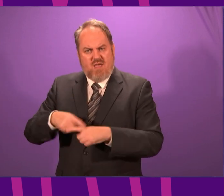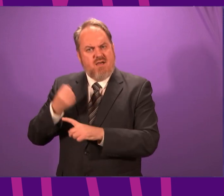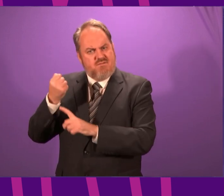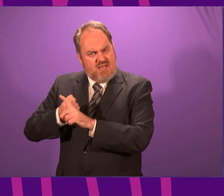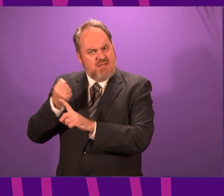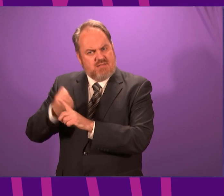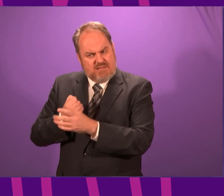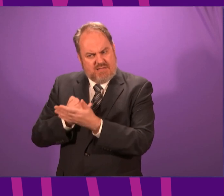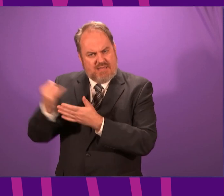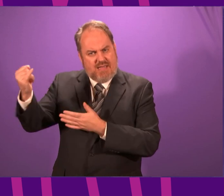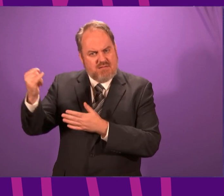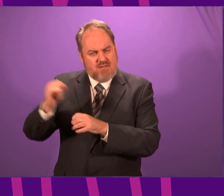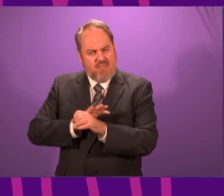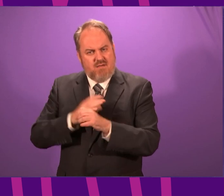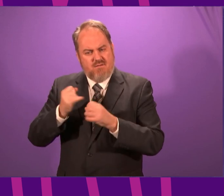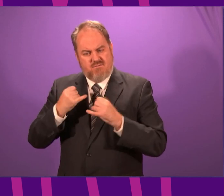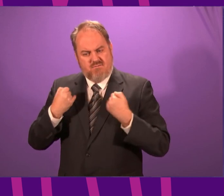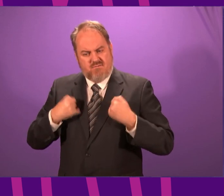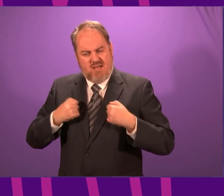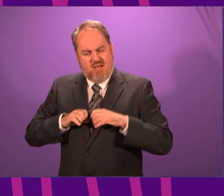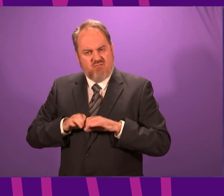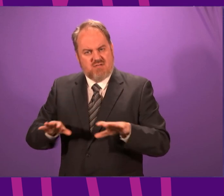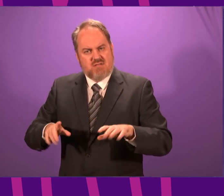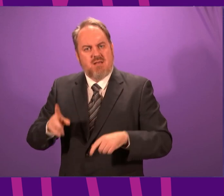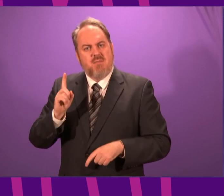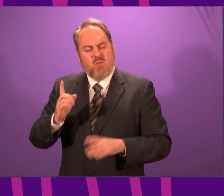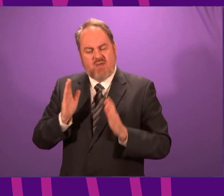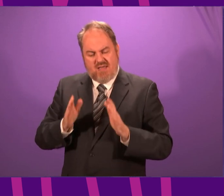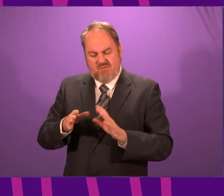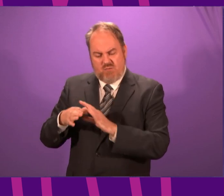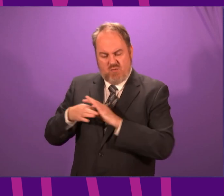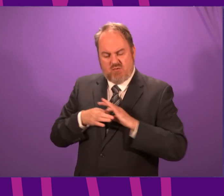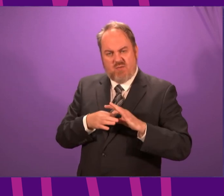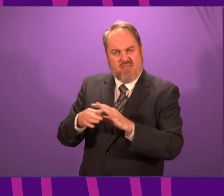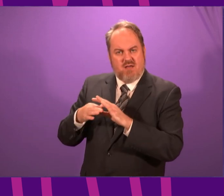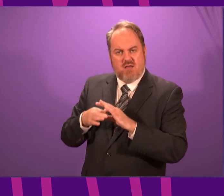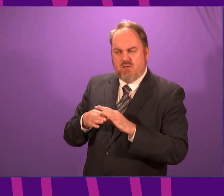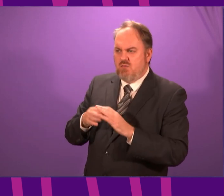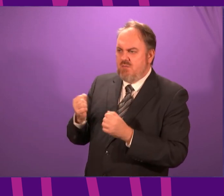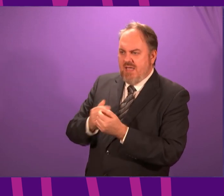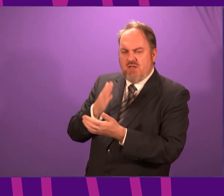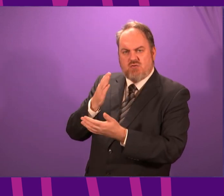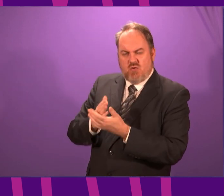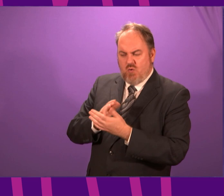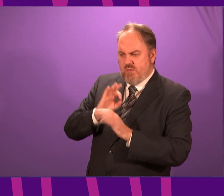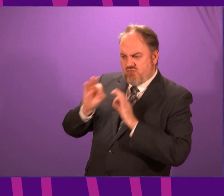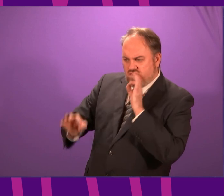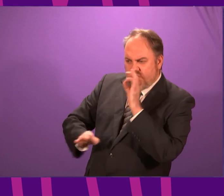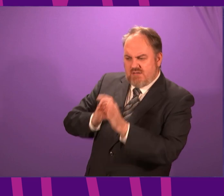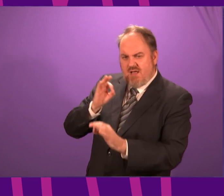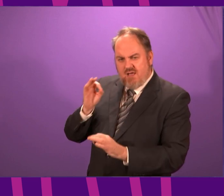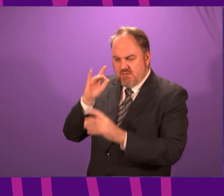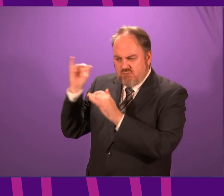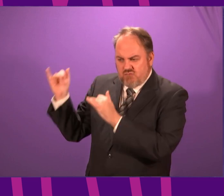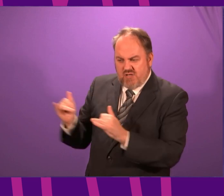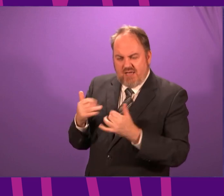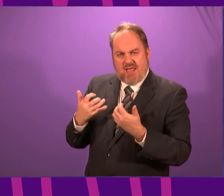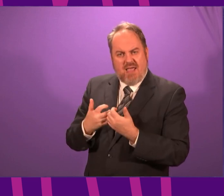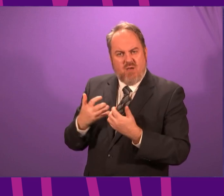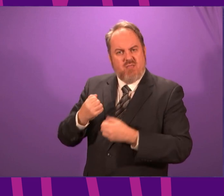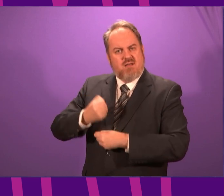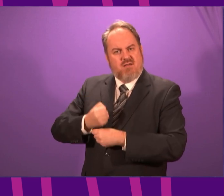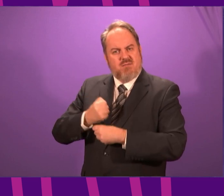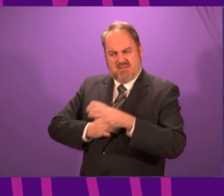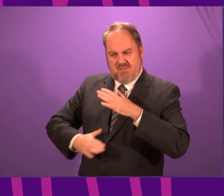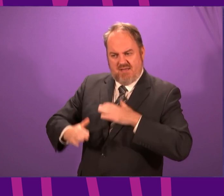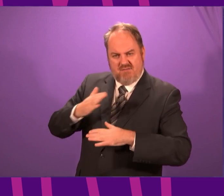this virus. But members of this Parliament must be able to constructively hold the Scottish Government to account, to publicly scrutinise the decisions and actions to